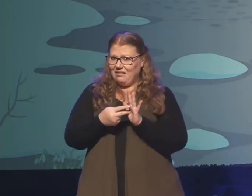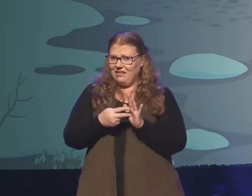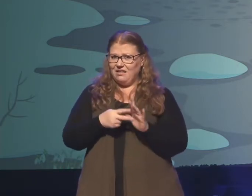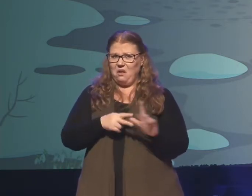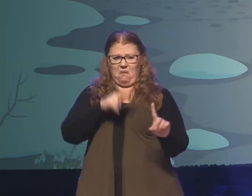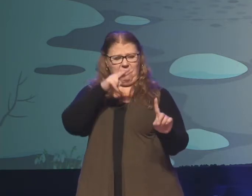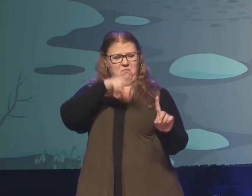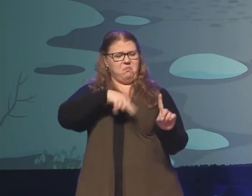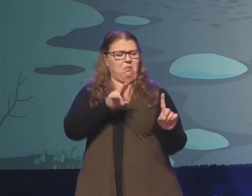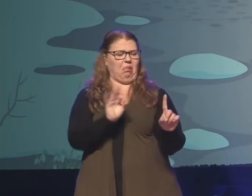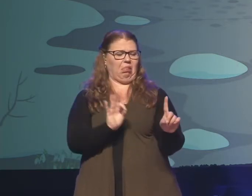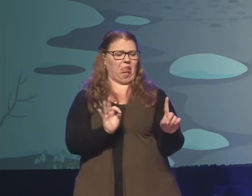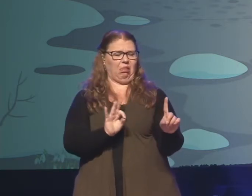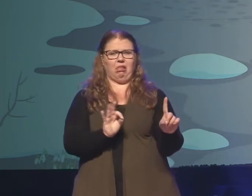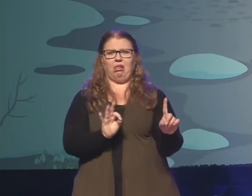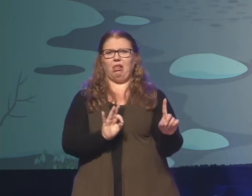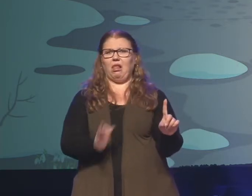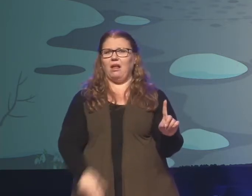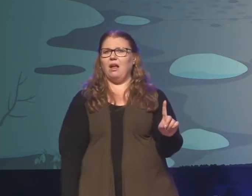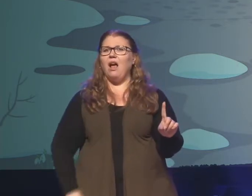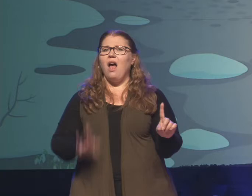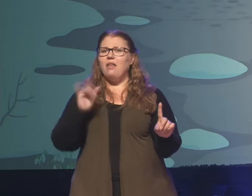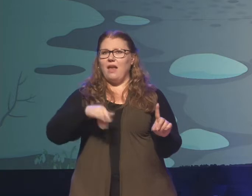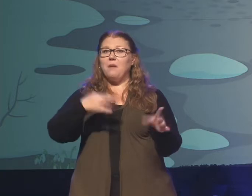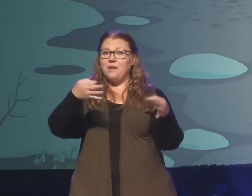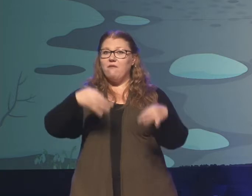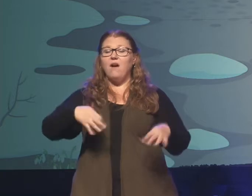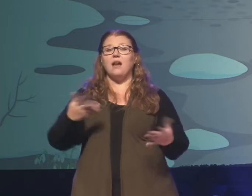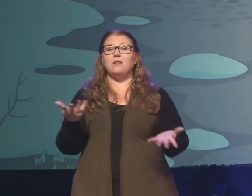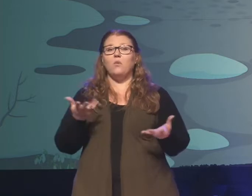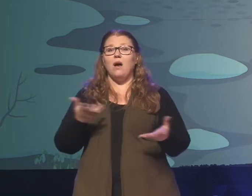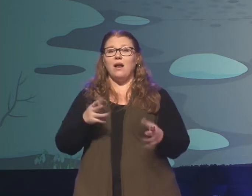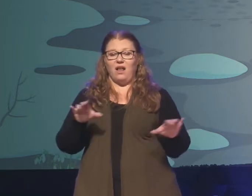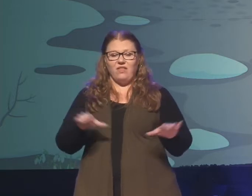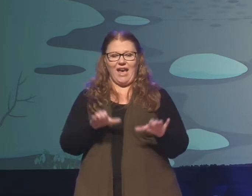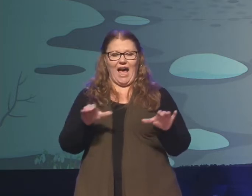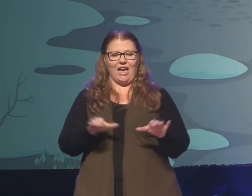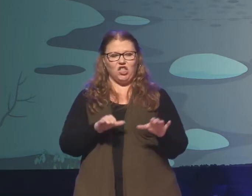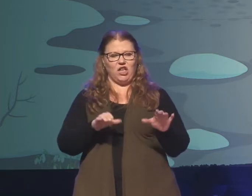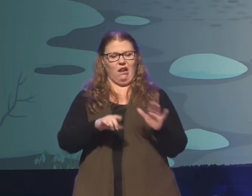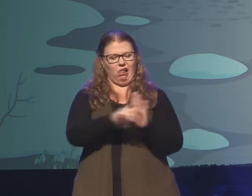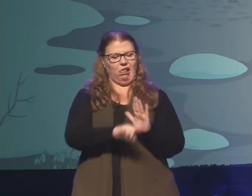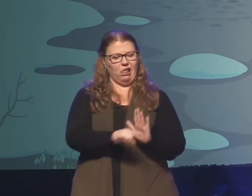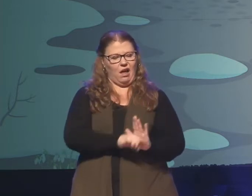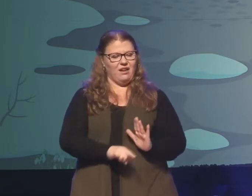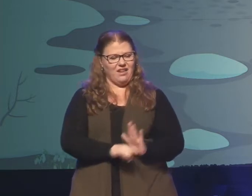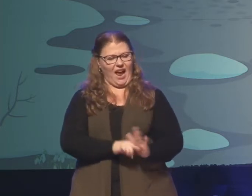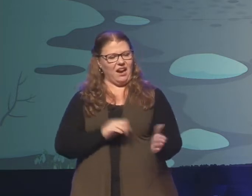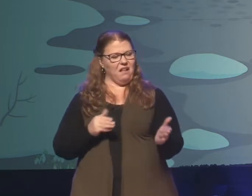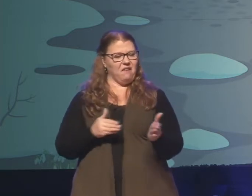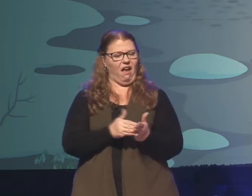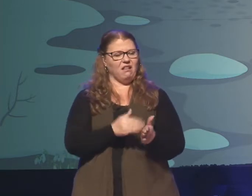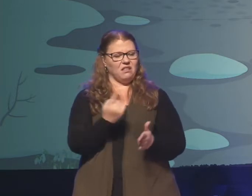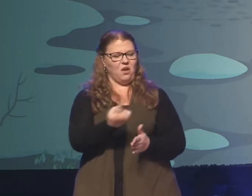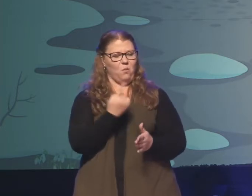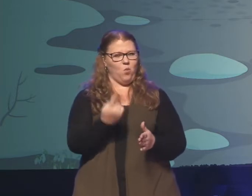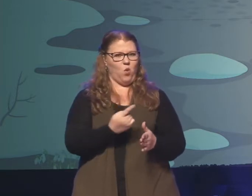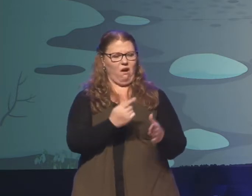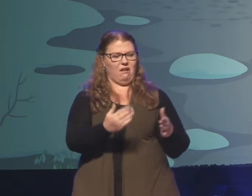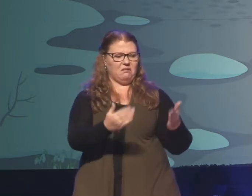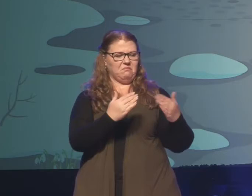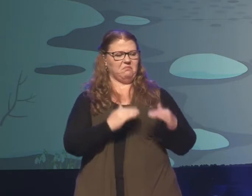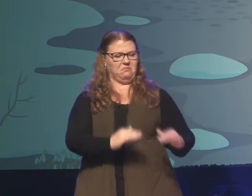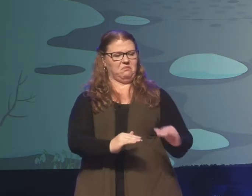objectification, right? And so objectification can be defined as the action of degrading someone to the status of a